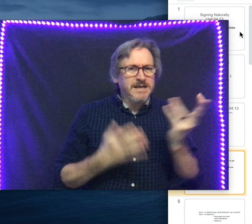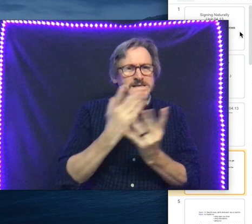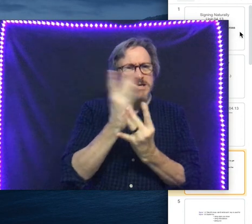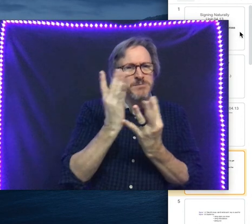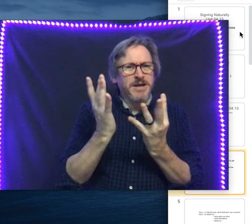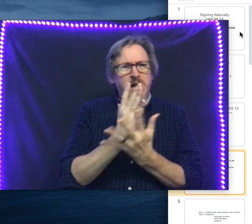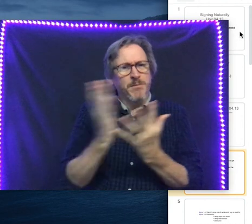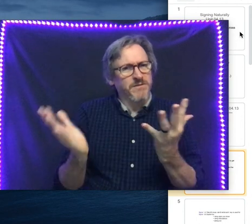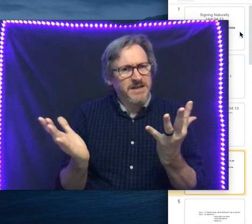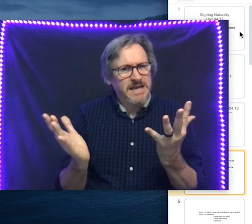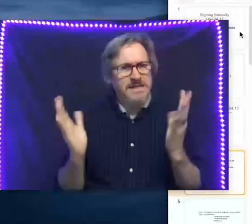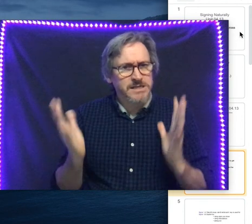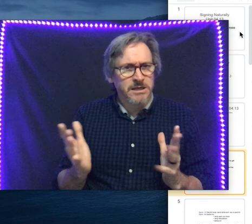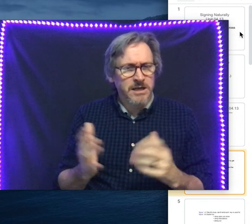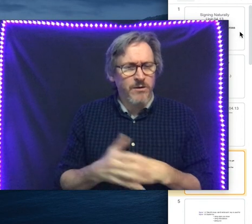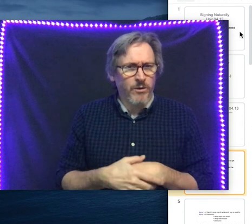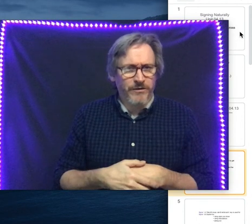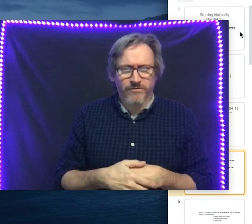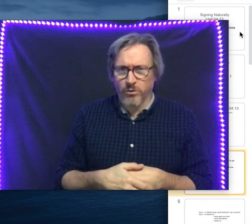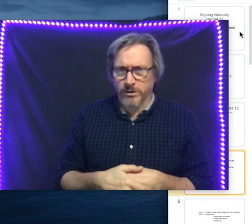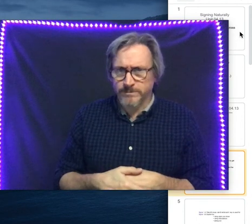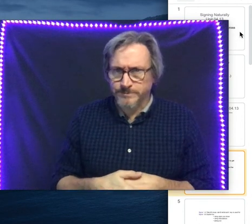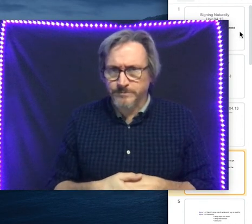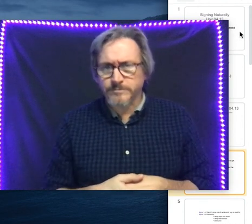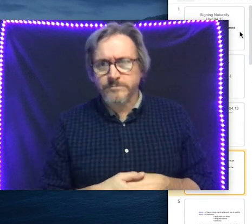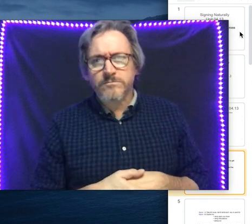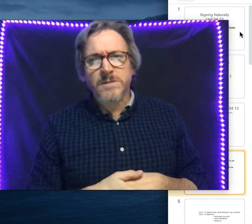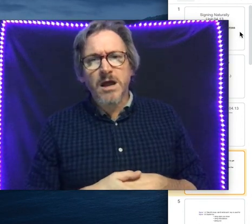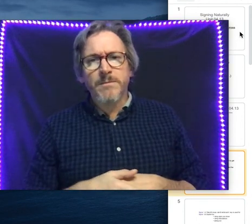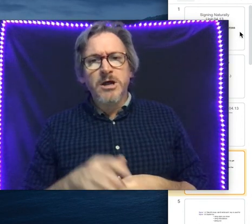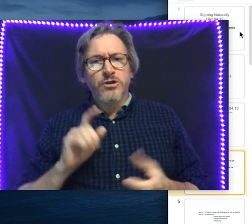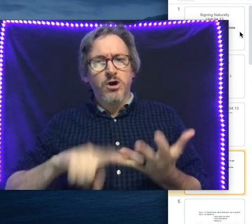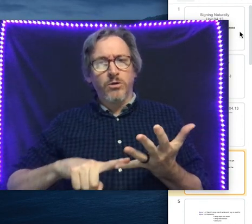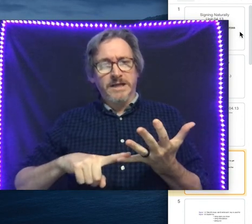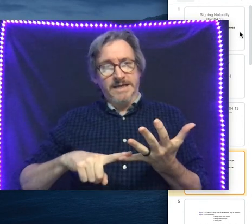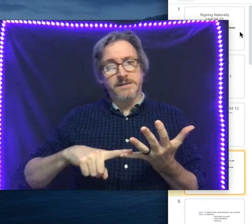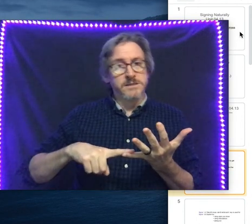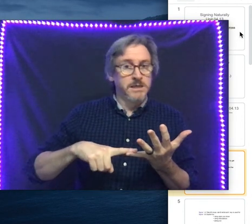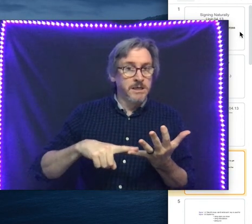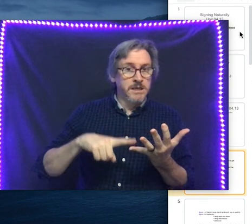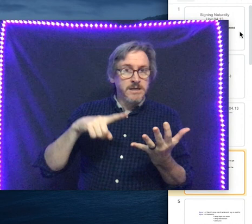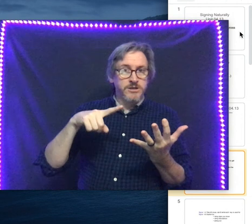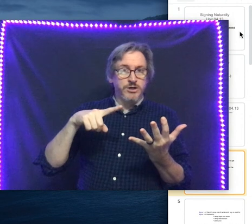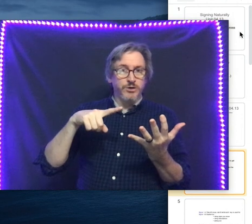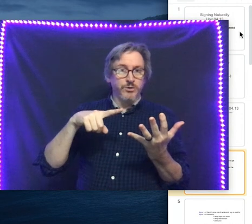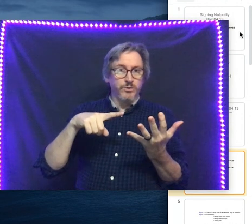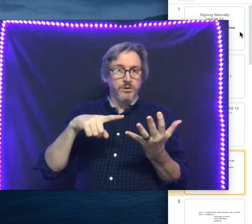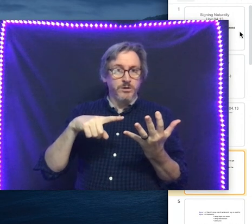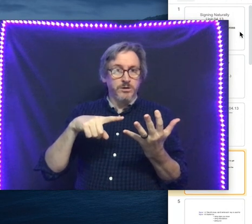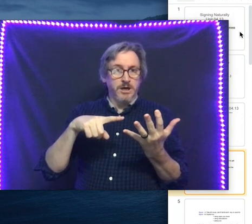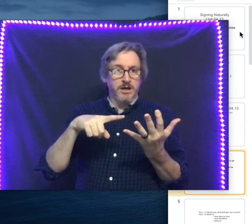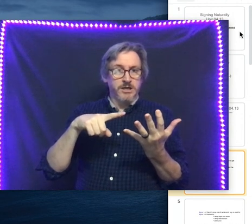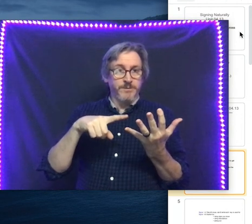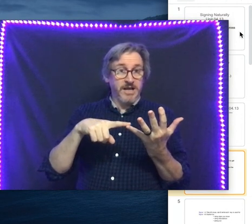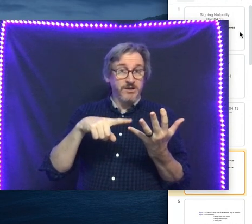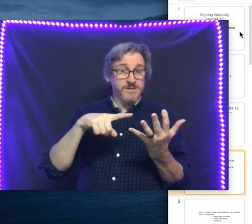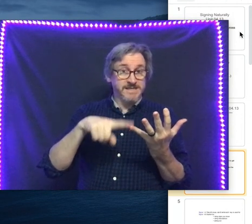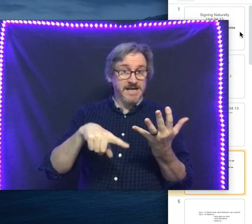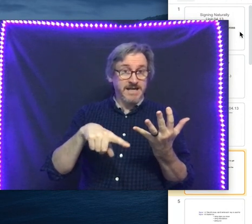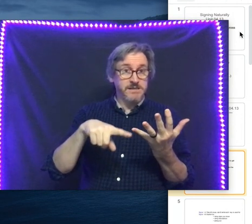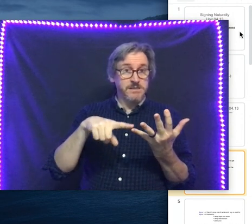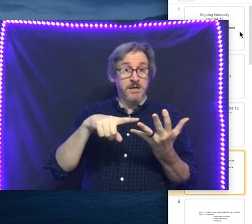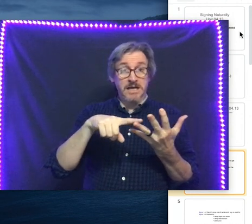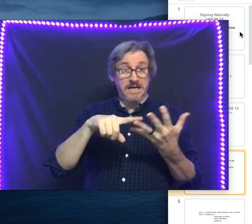through their keys and explain a couple of the keys and what they're for. The goal is to communicate